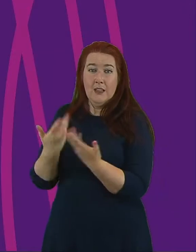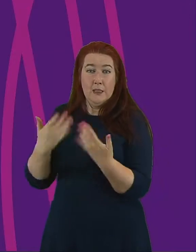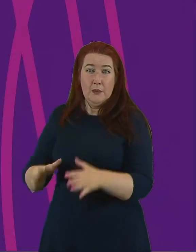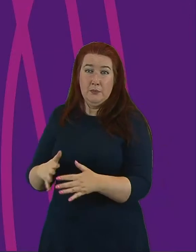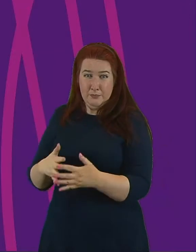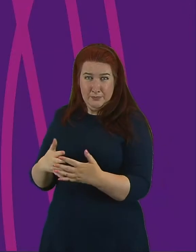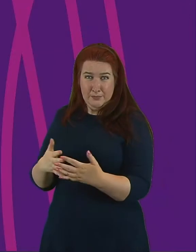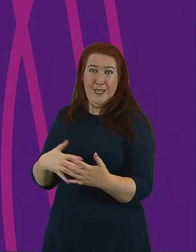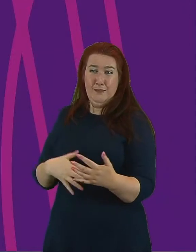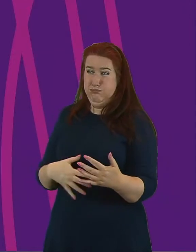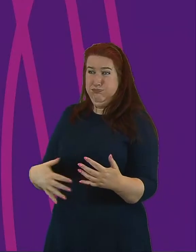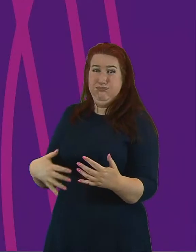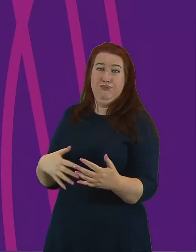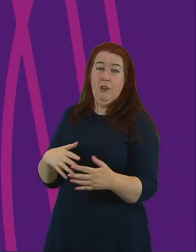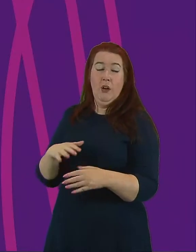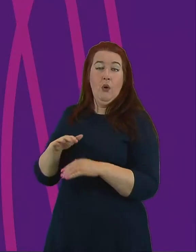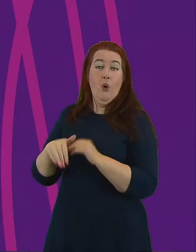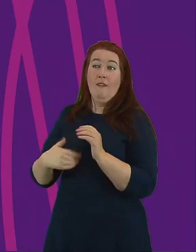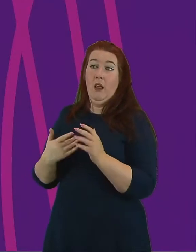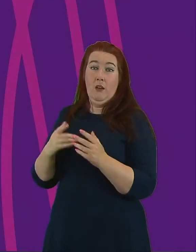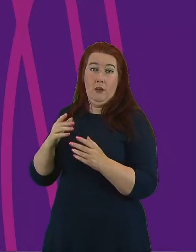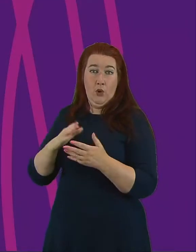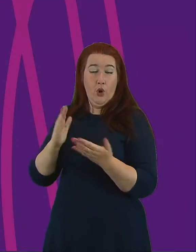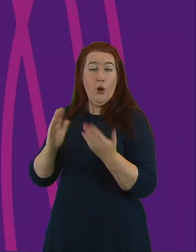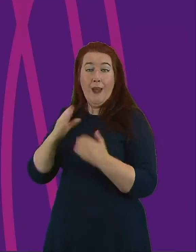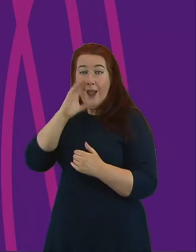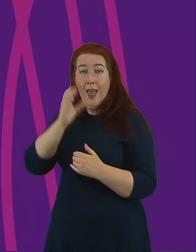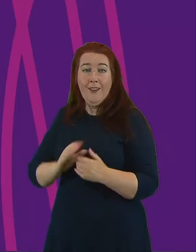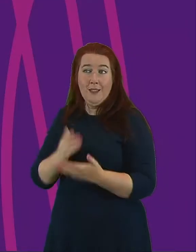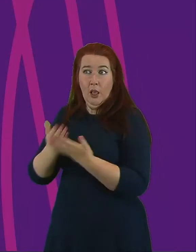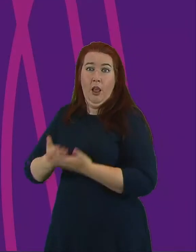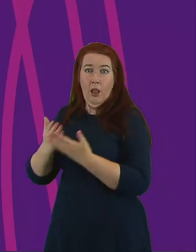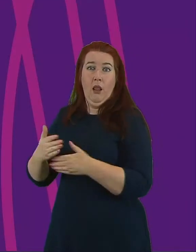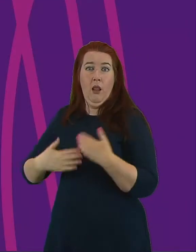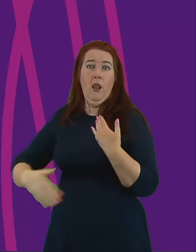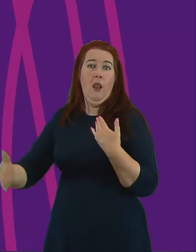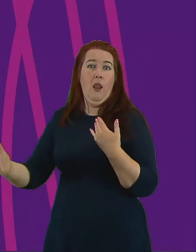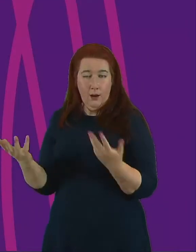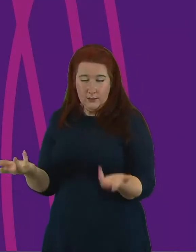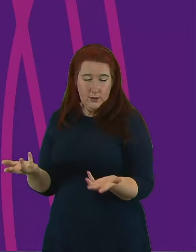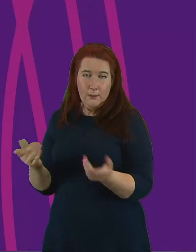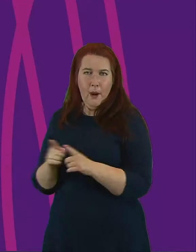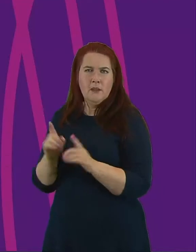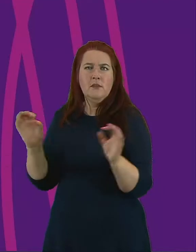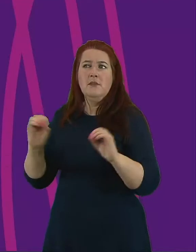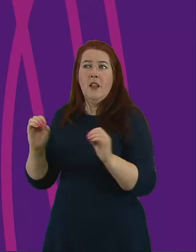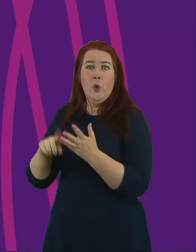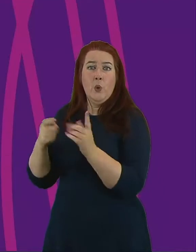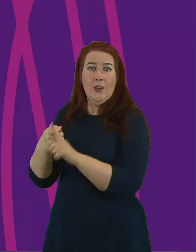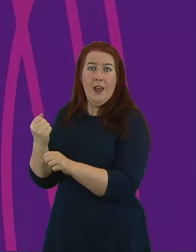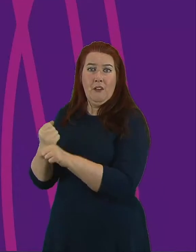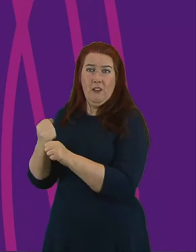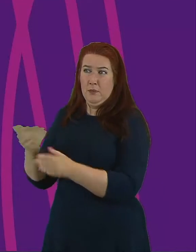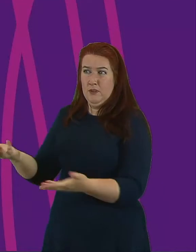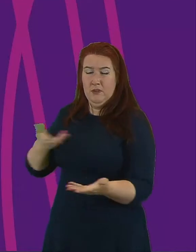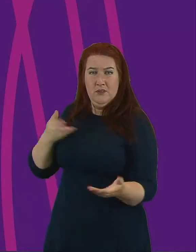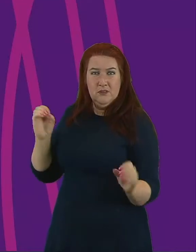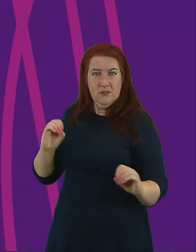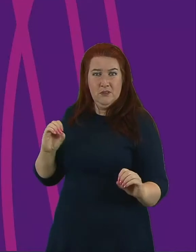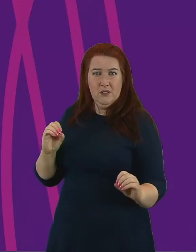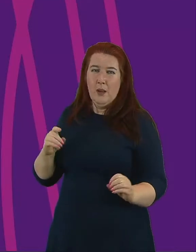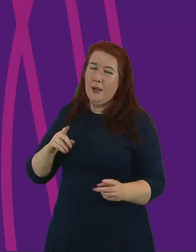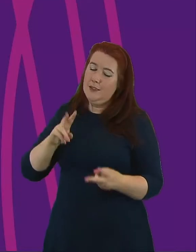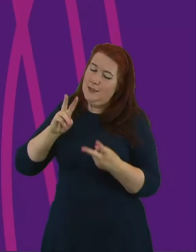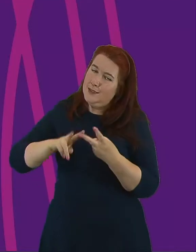than an elephant, and we have nothing at all from the UK government on these matters. But the second problem in this is what Martin Callanan